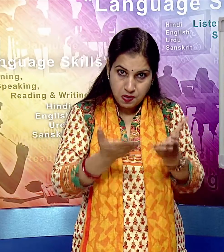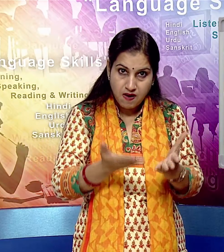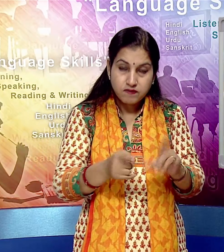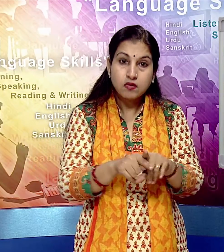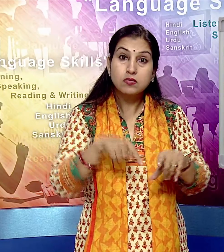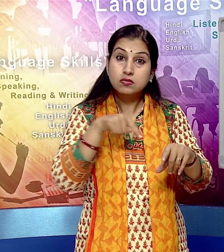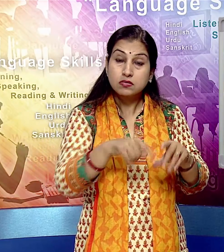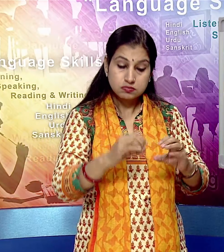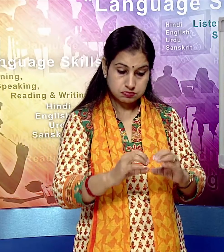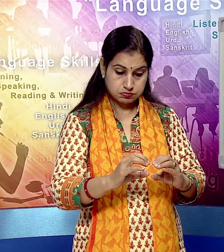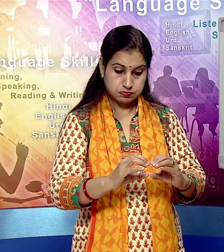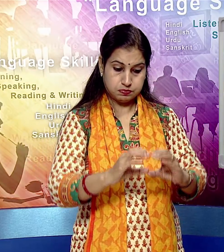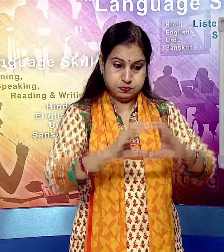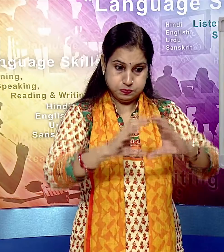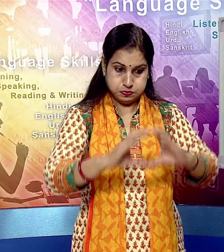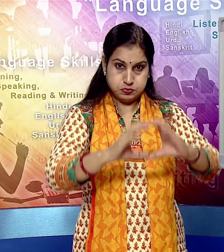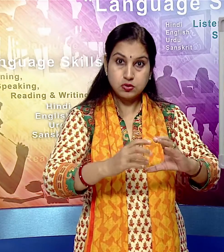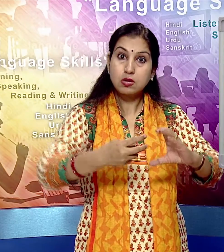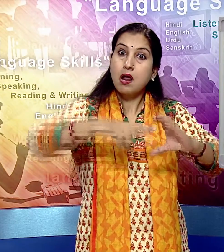Fermented dough swells to double in quantity.